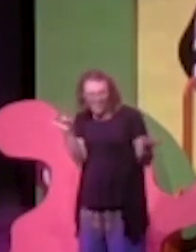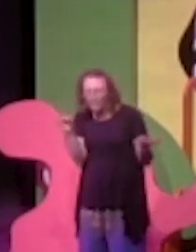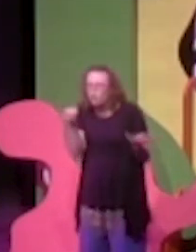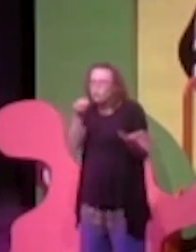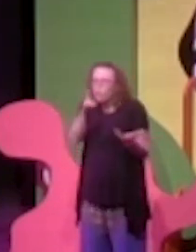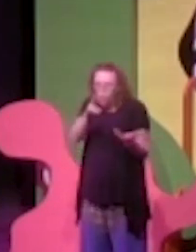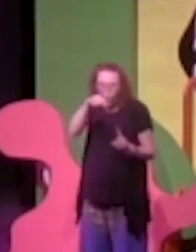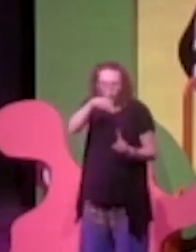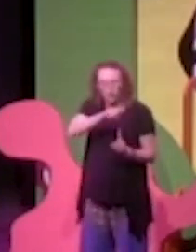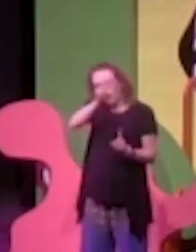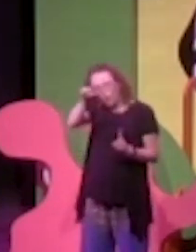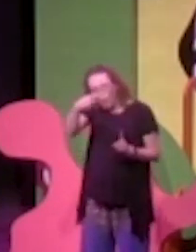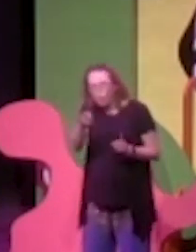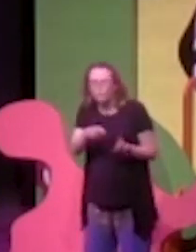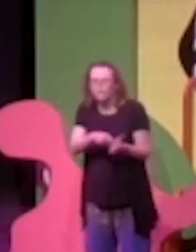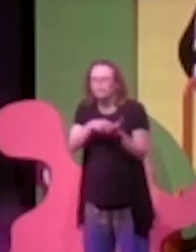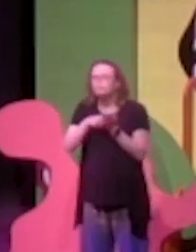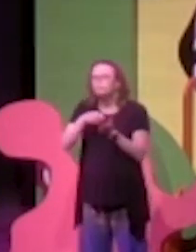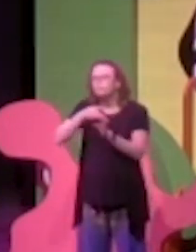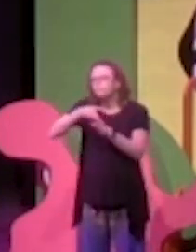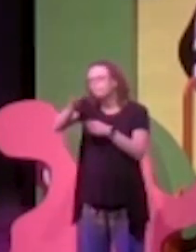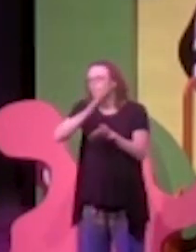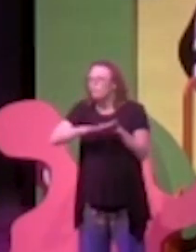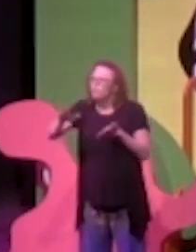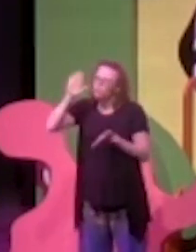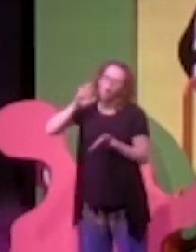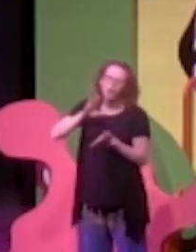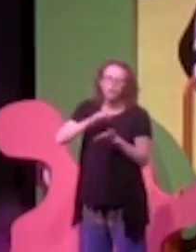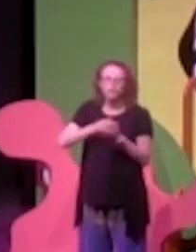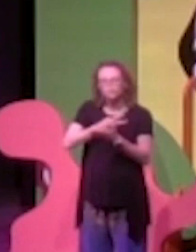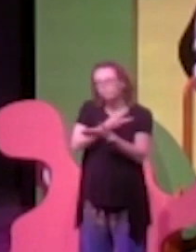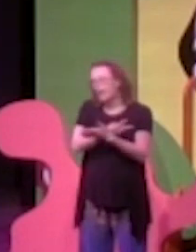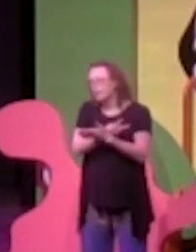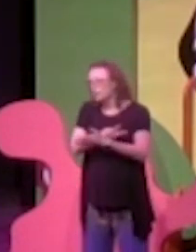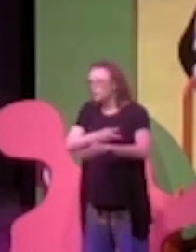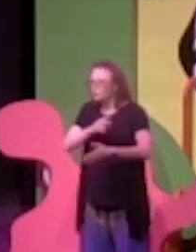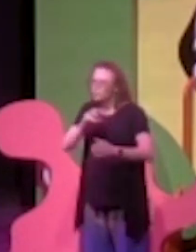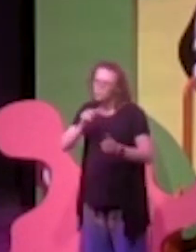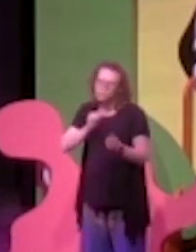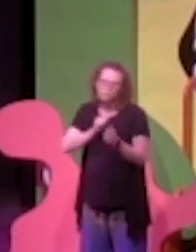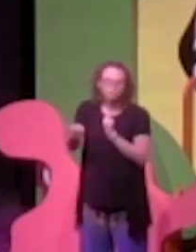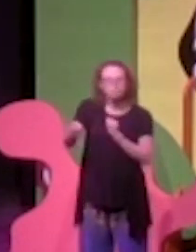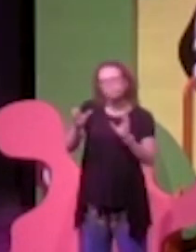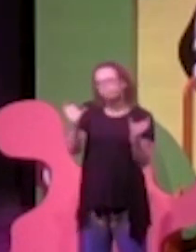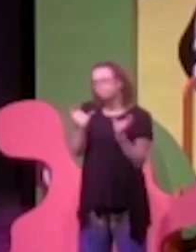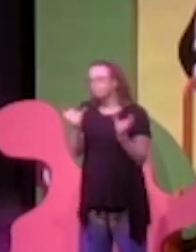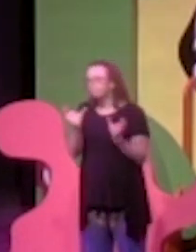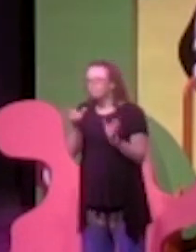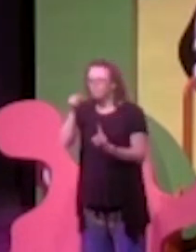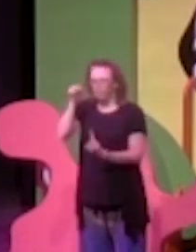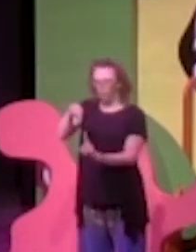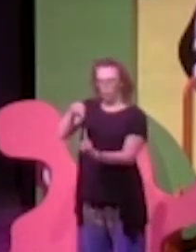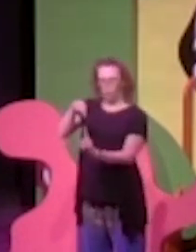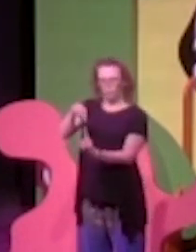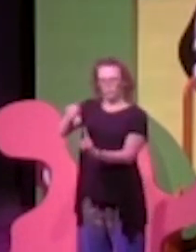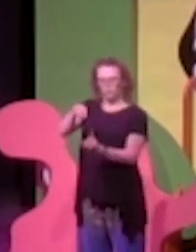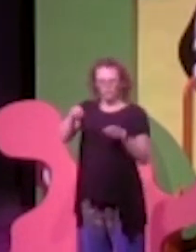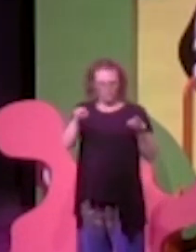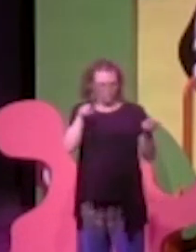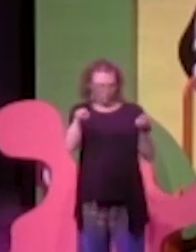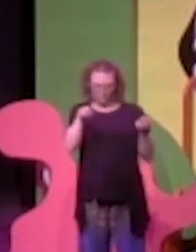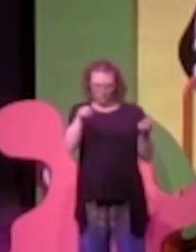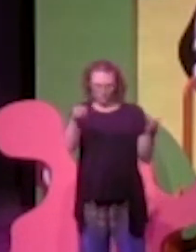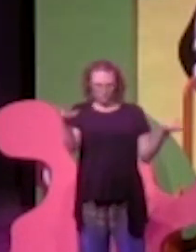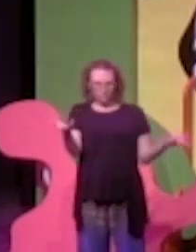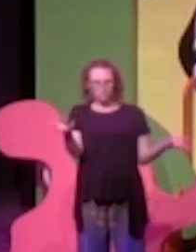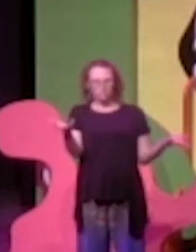have their master, have so many units, have a teaching credential, pass all the exams, those are like real art teachers. And